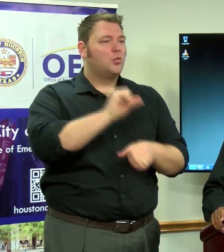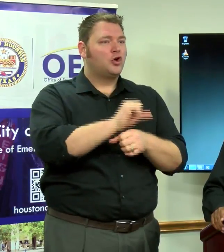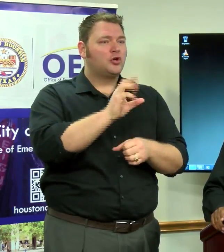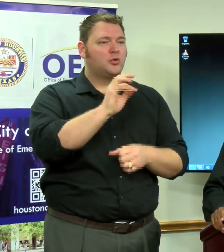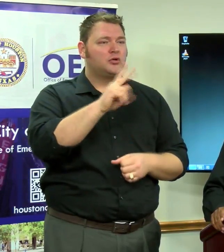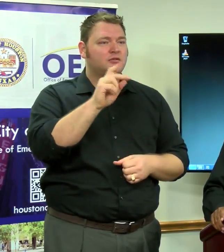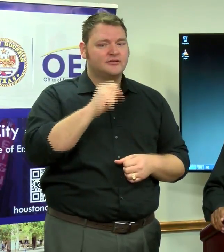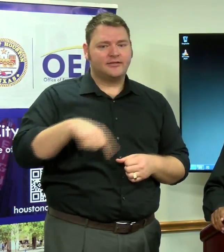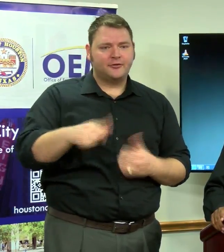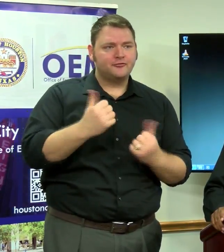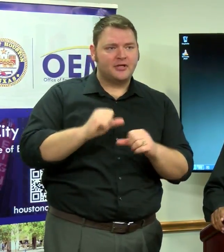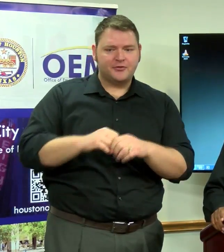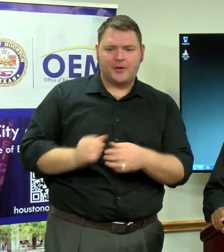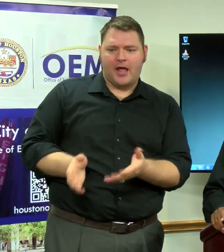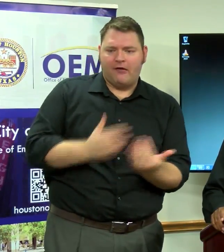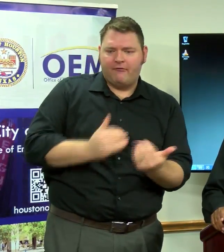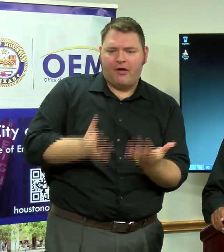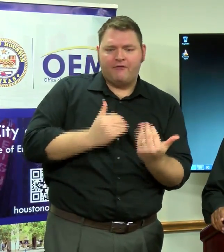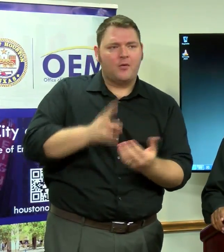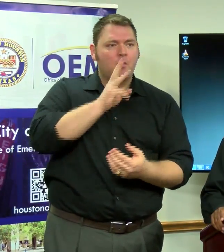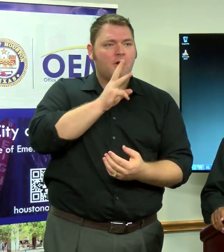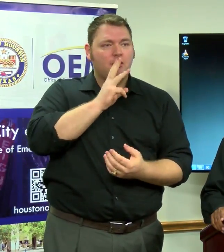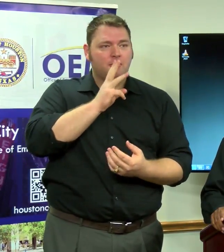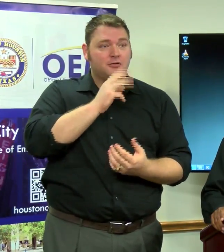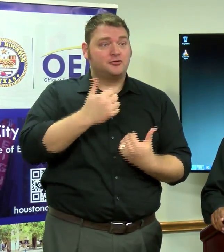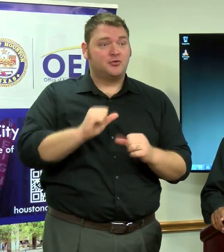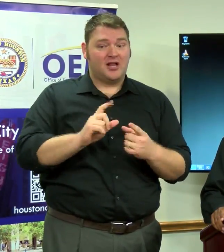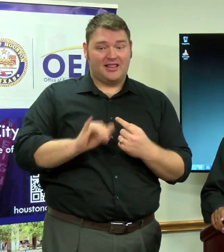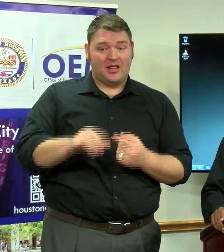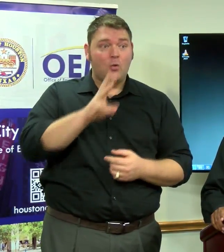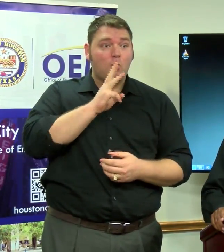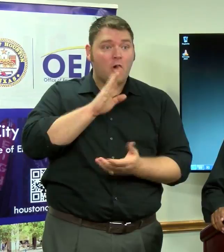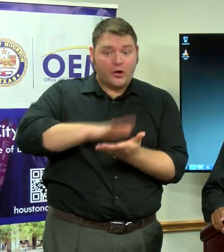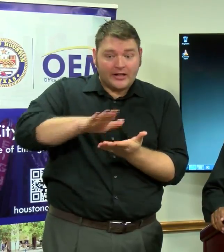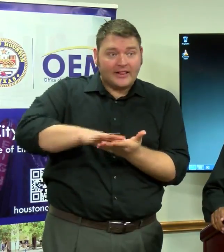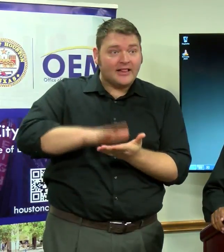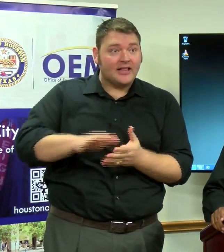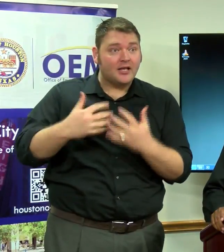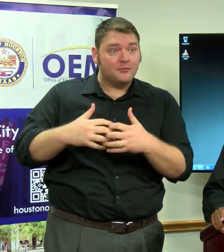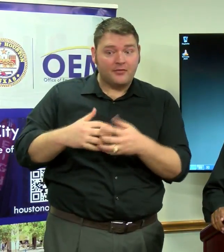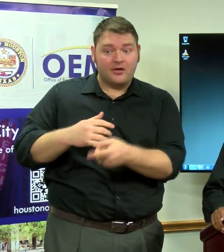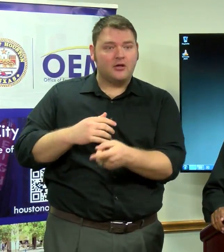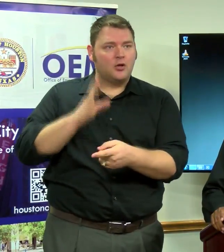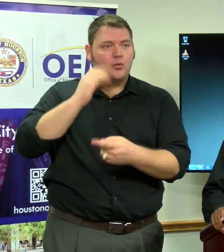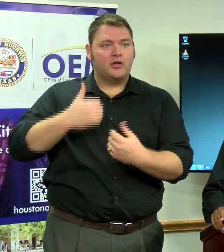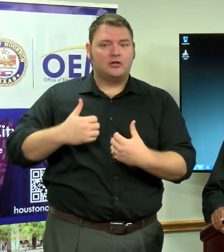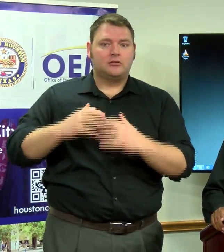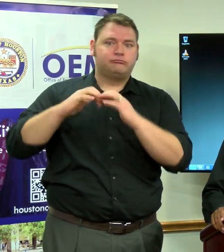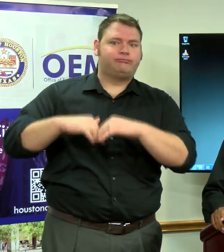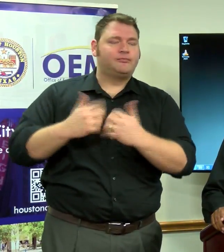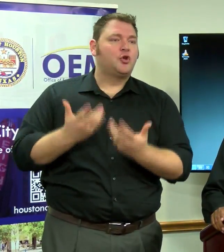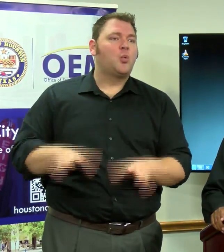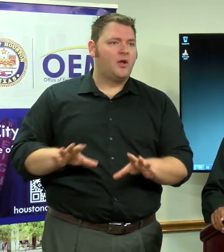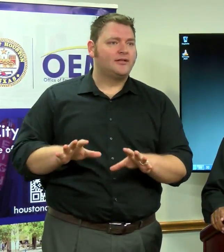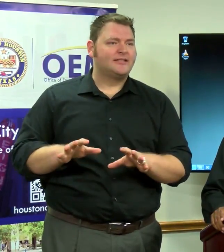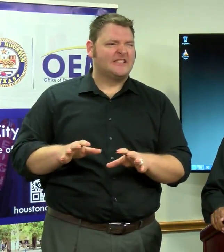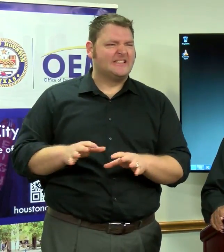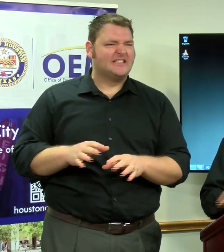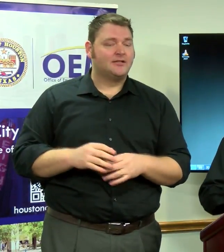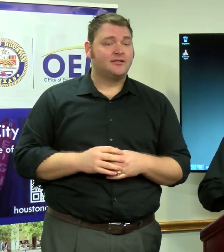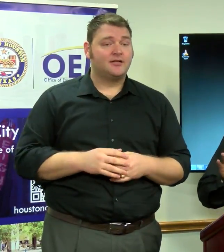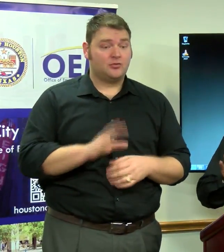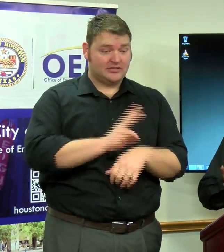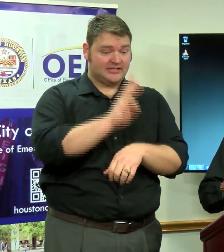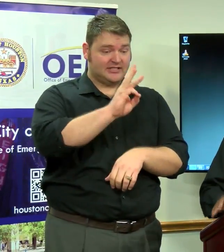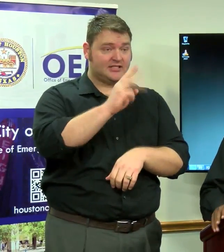cause the Northeast Water Plant to go down. But as of 6 p.m. on yesterday, because of more water flowing into Lake